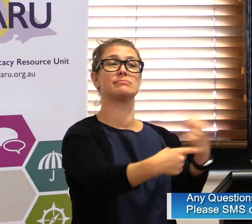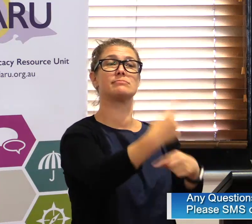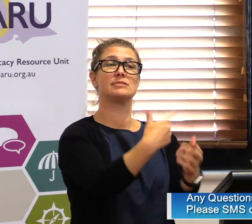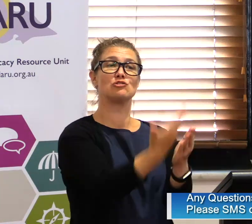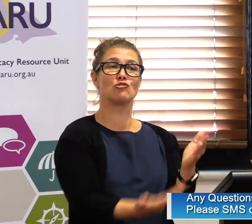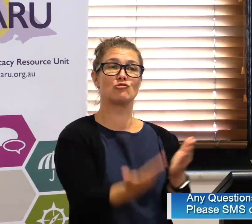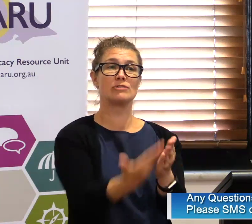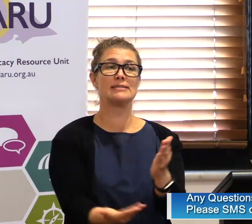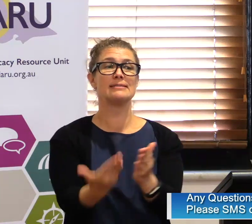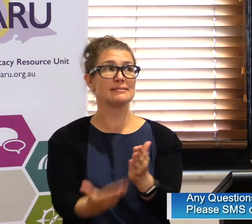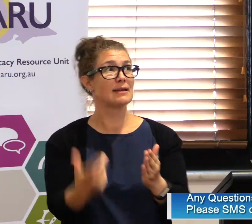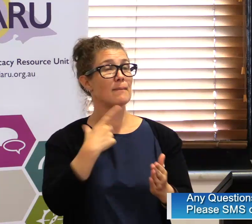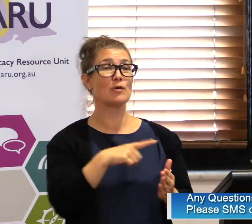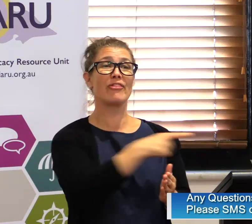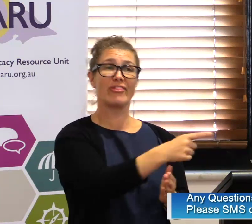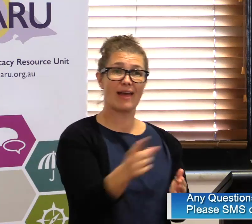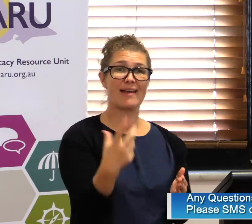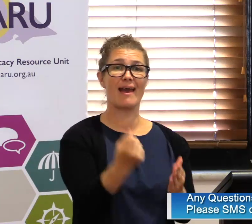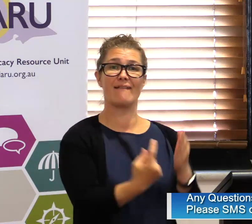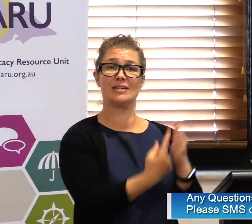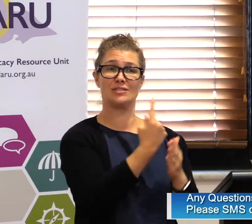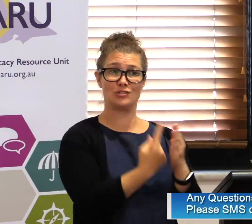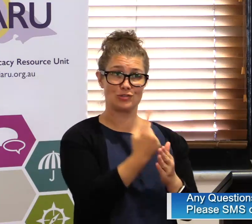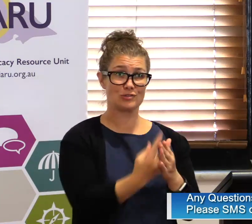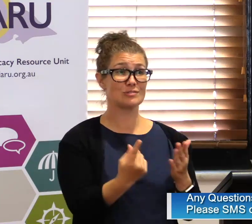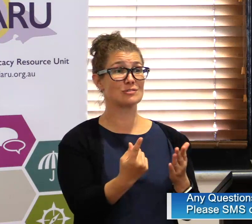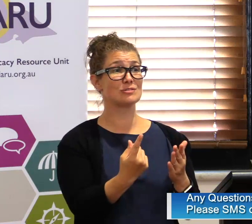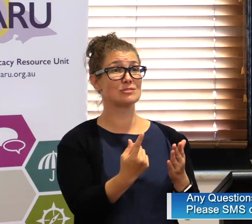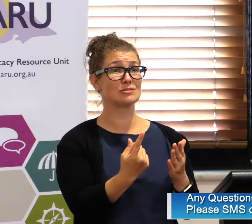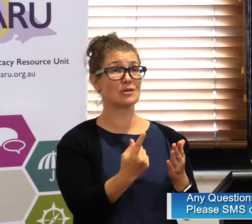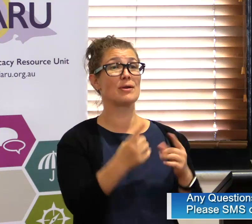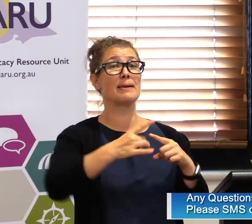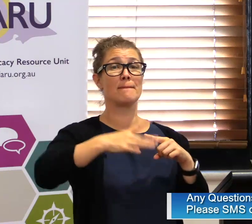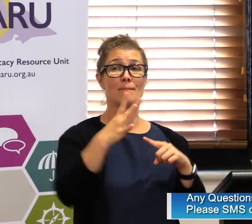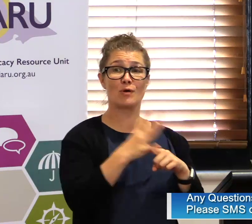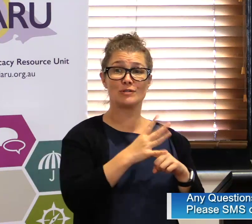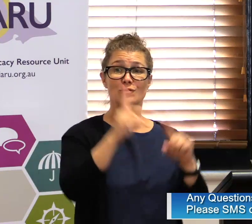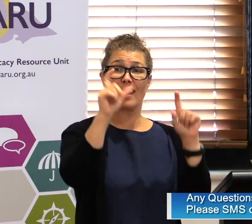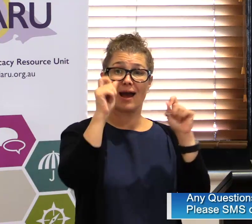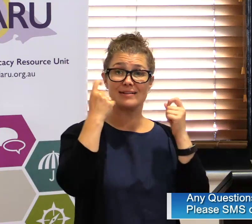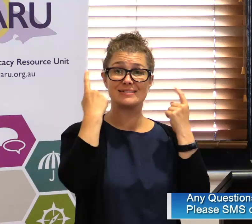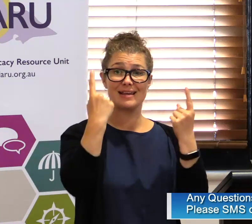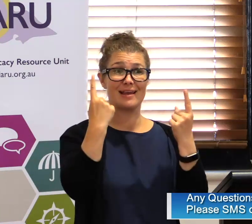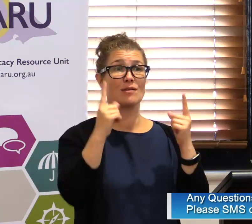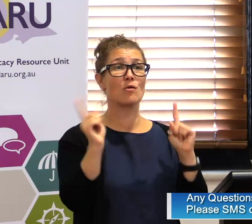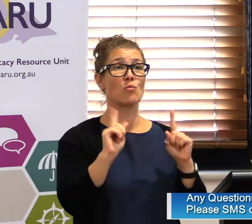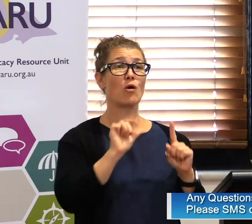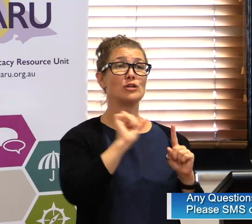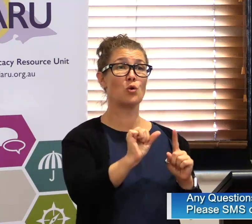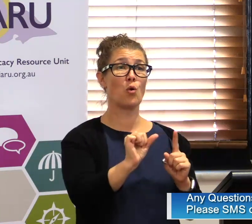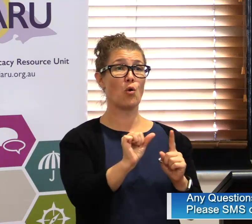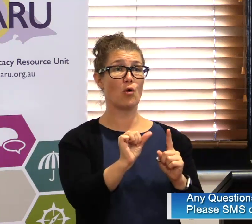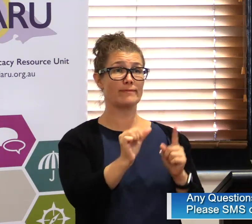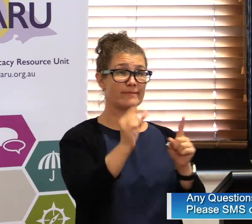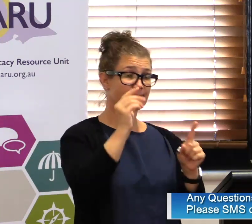issues. And I think this is a message that understanding what your lane is, where your lane is. Is it a disability lane? Is